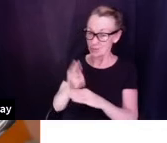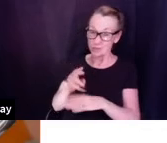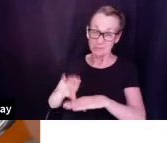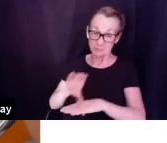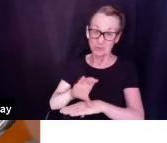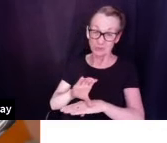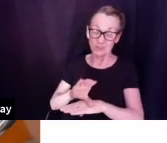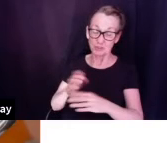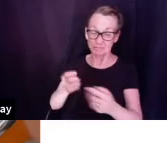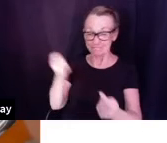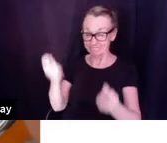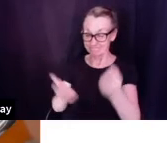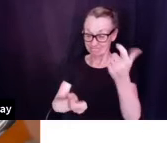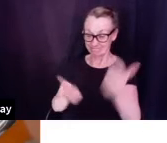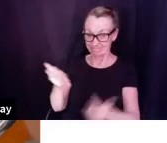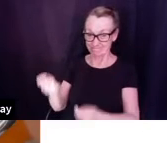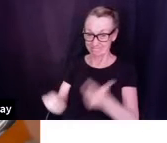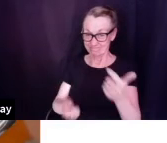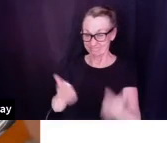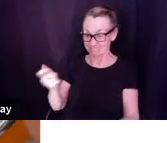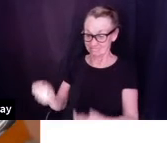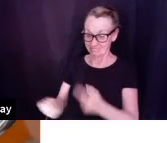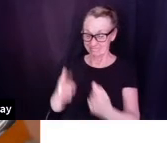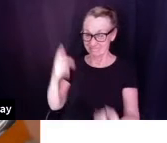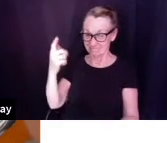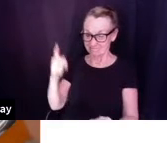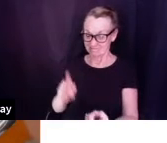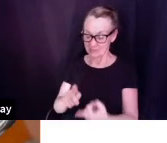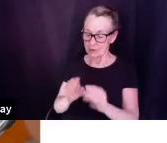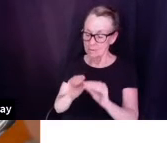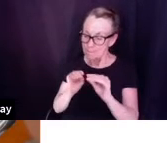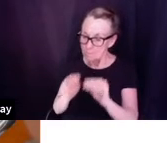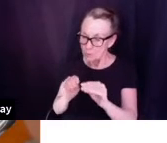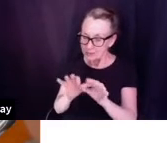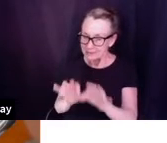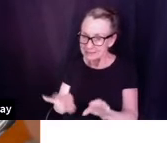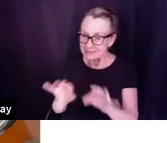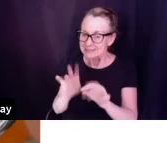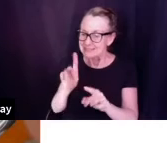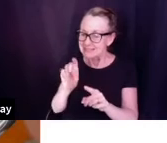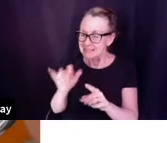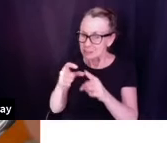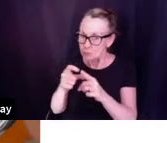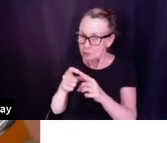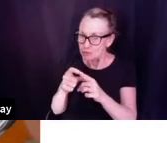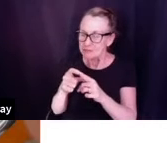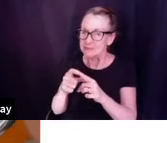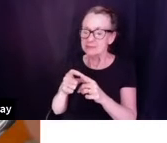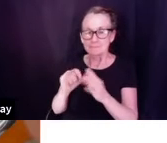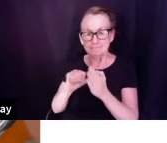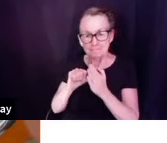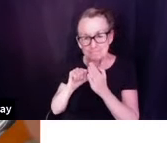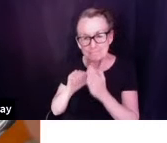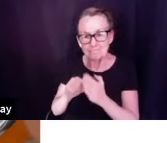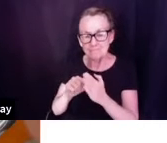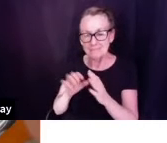to weed out the resumes. You have to put those keywords in there from the job description. Use a highlighter and highlight those keywords